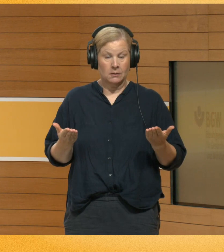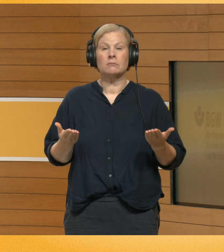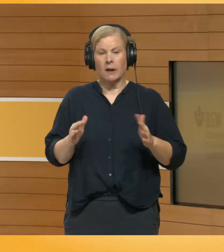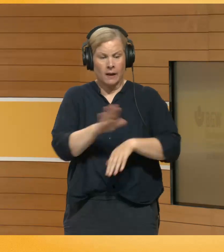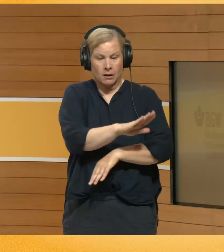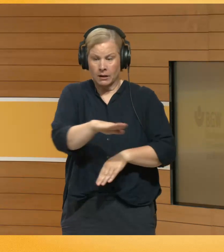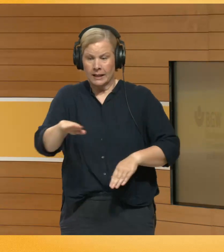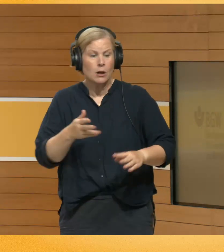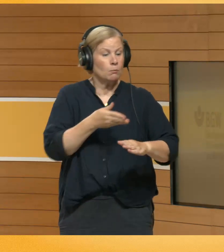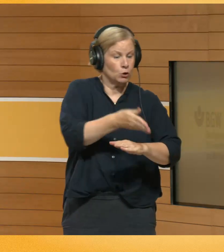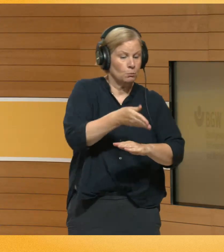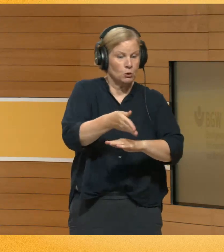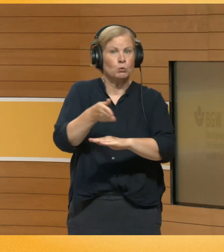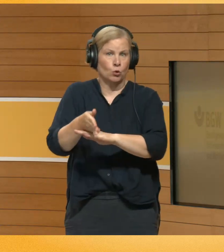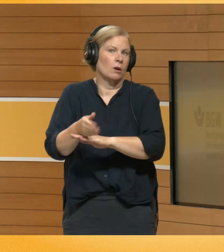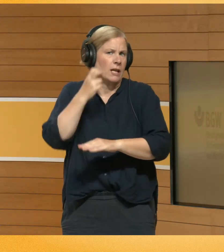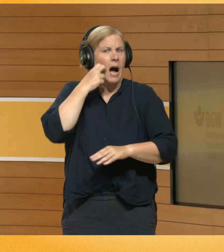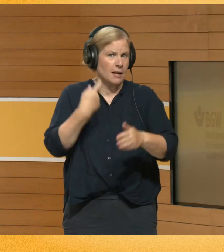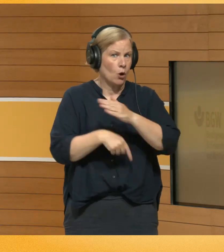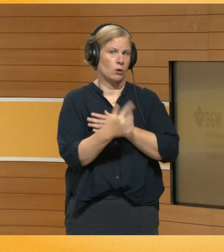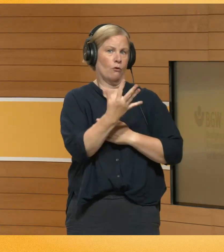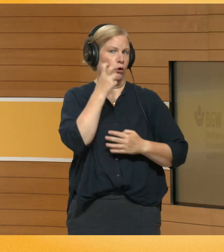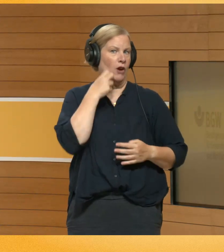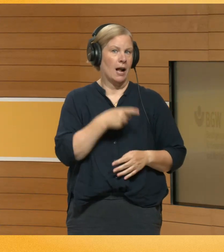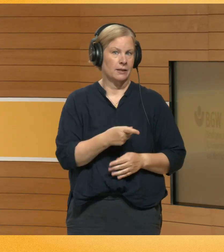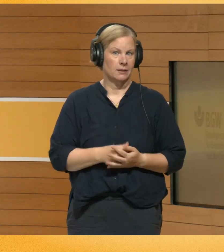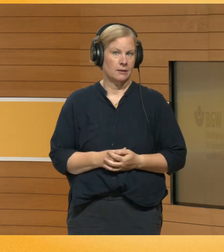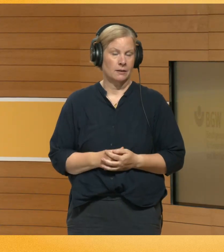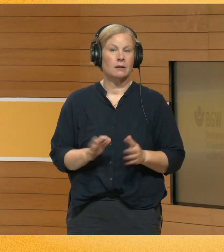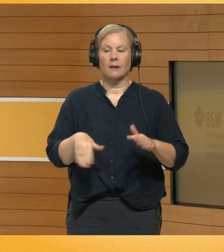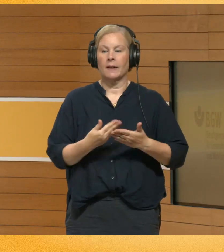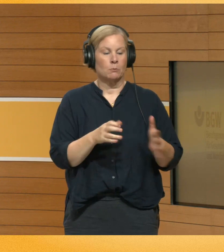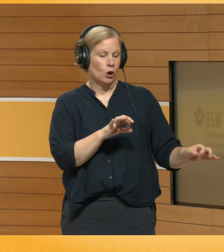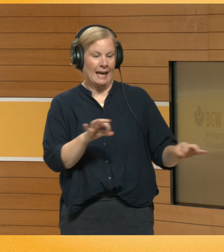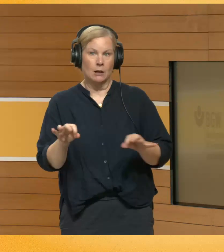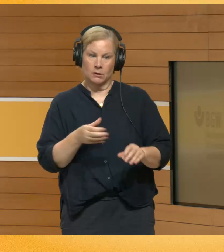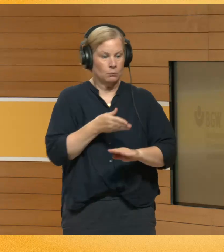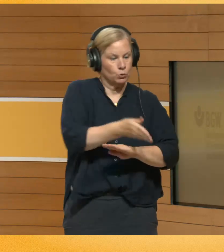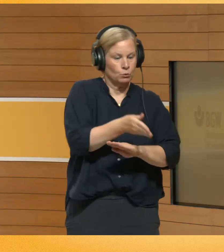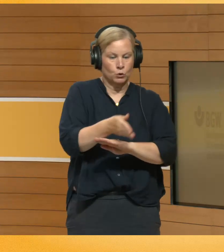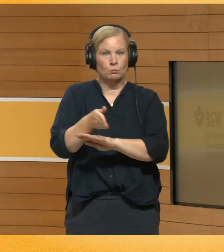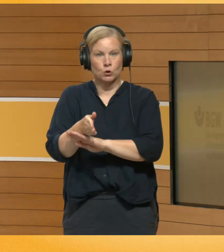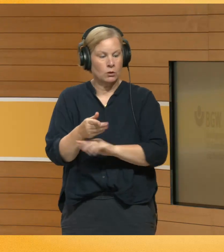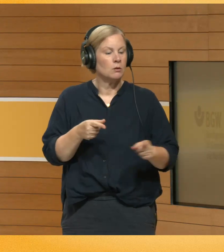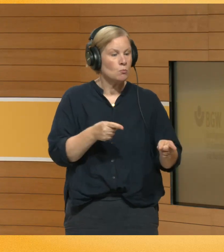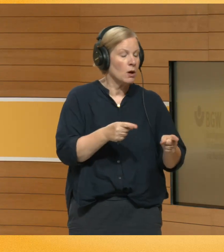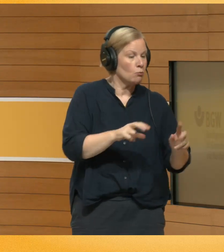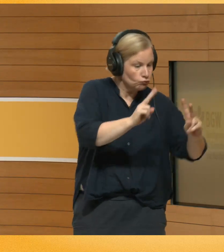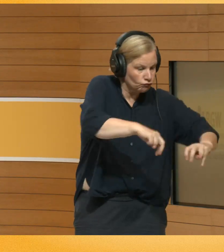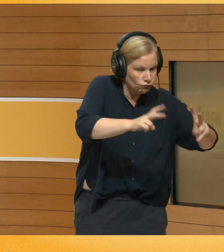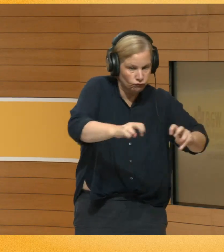regular basis to check and take vital signs and things like that. And upon when they see